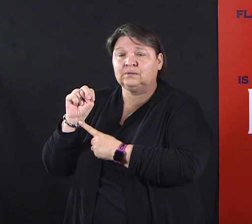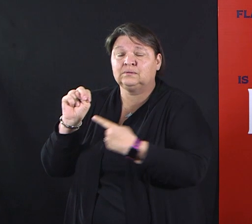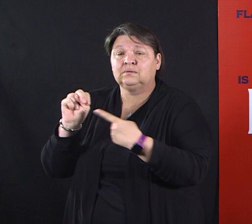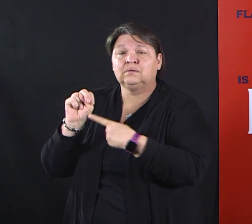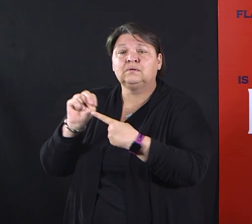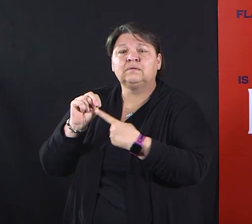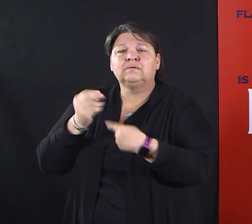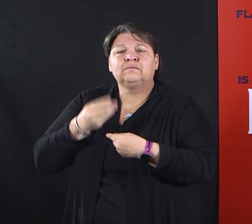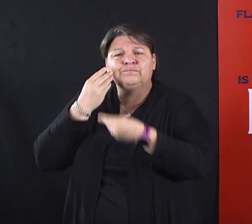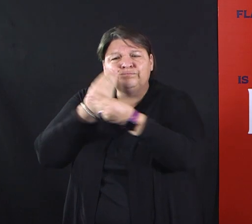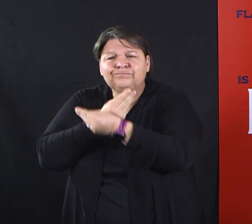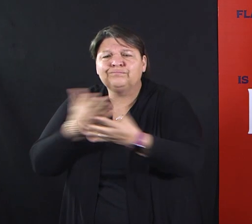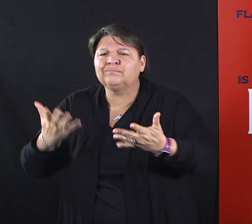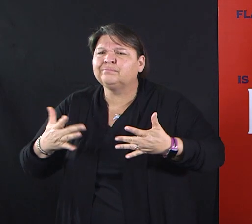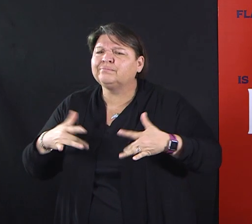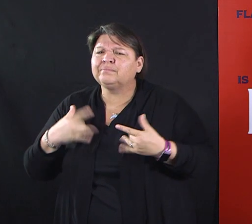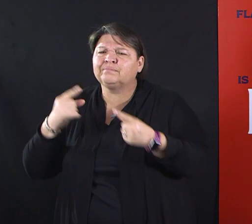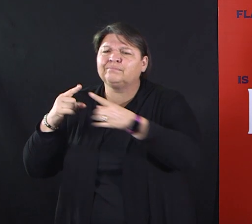and Economic